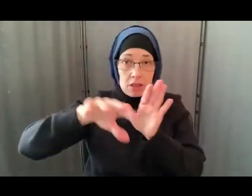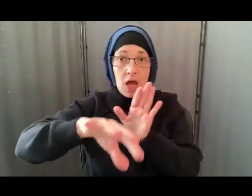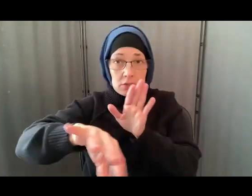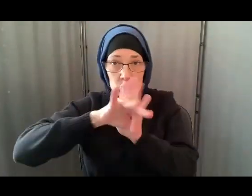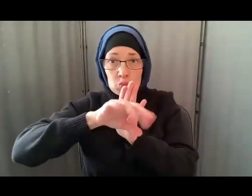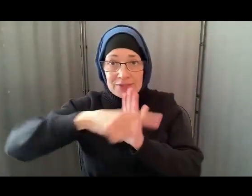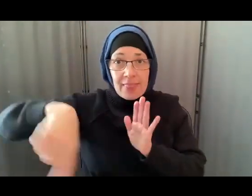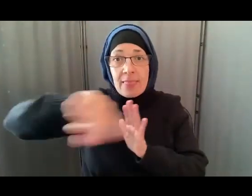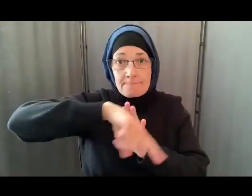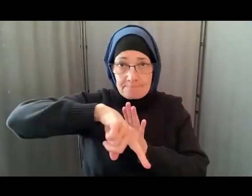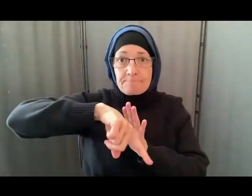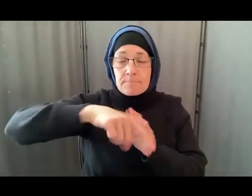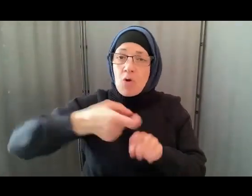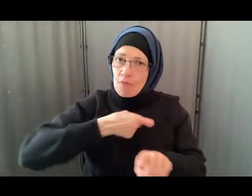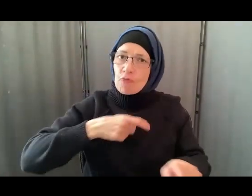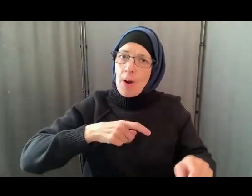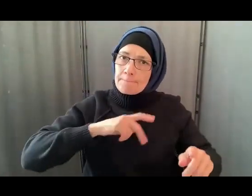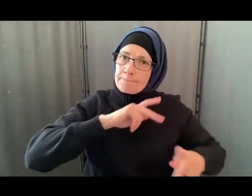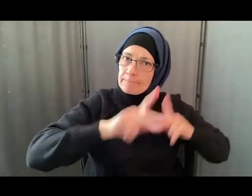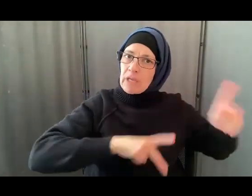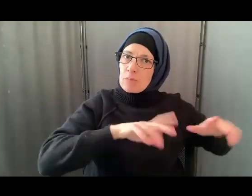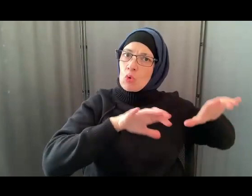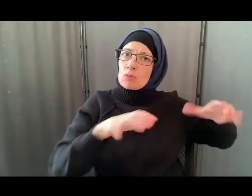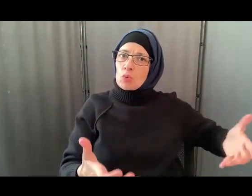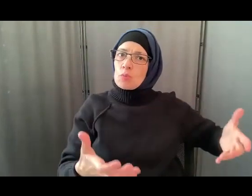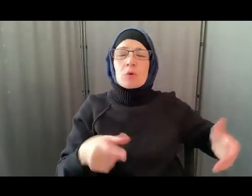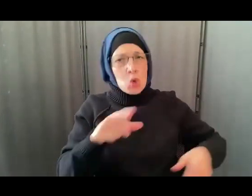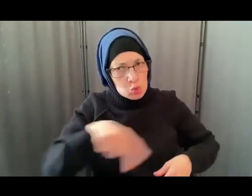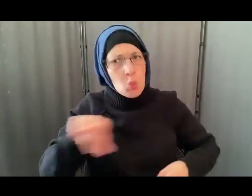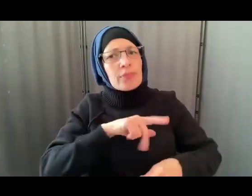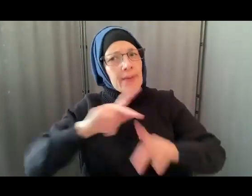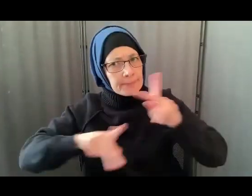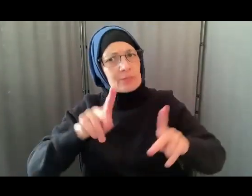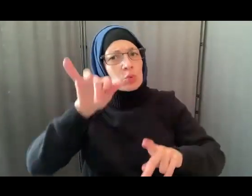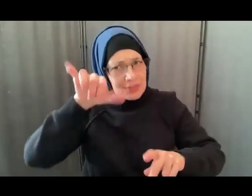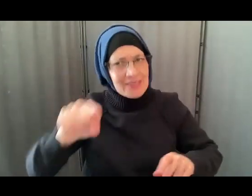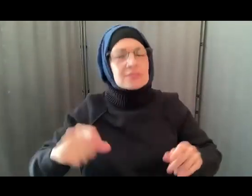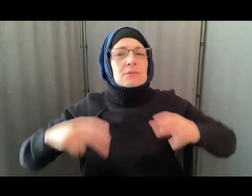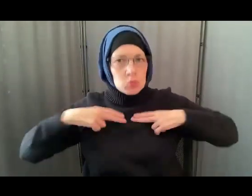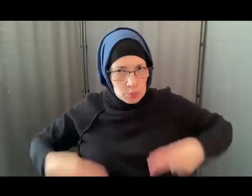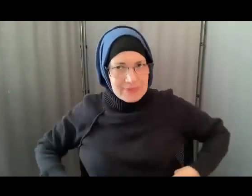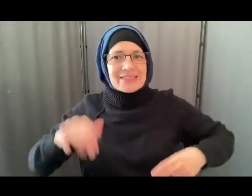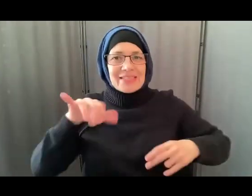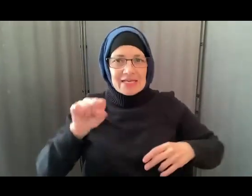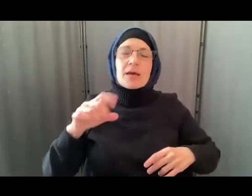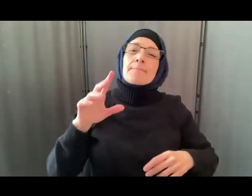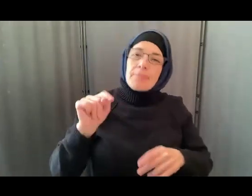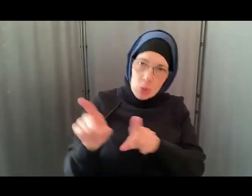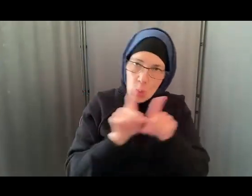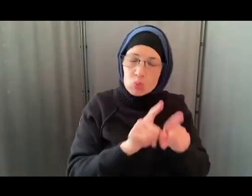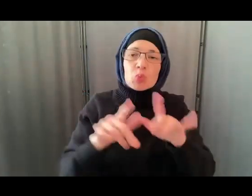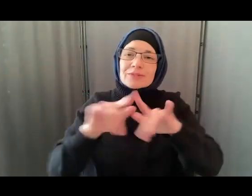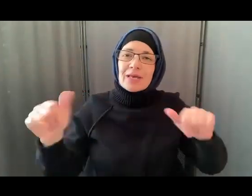at the same time, exemplary models for all humans. So when